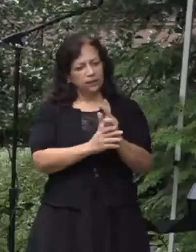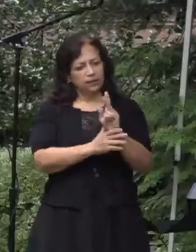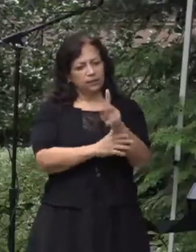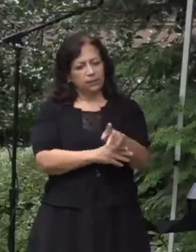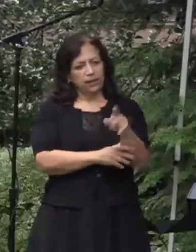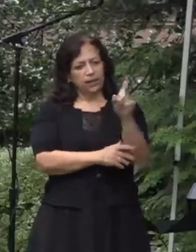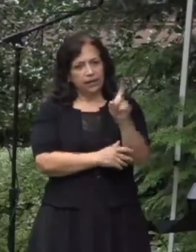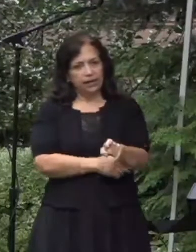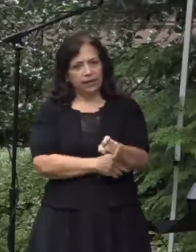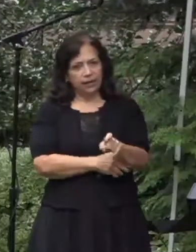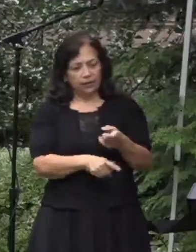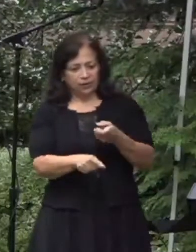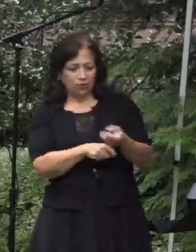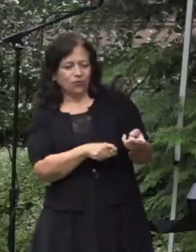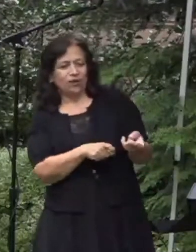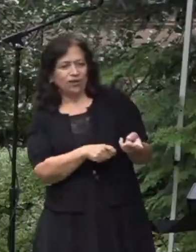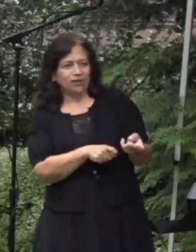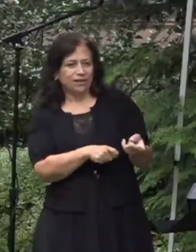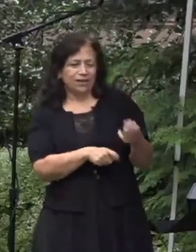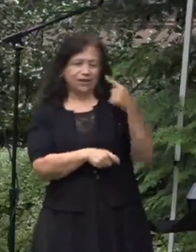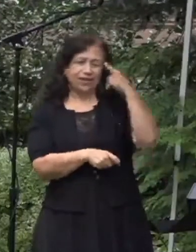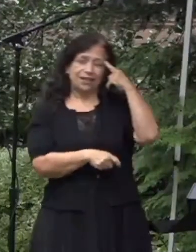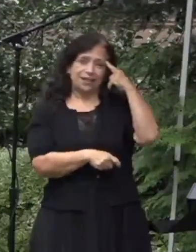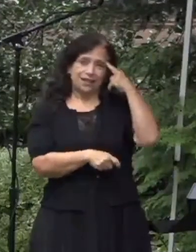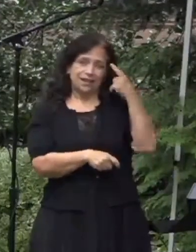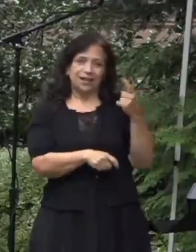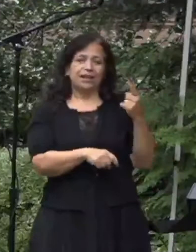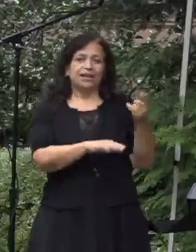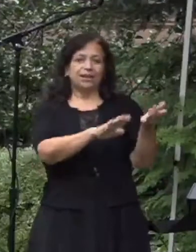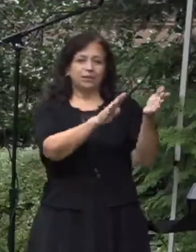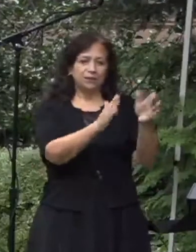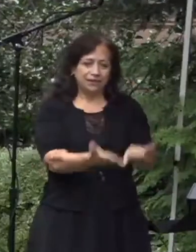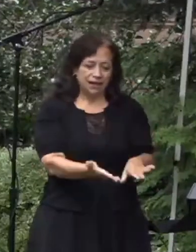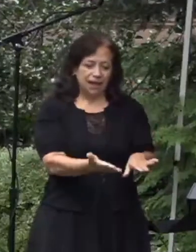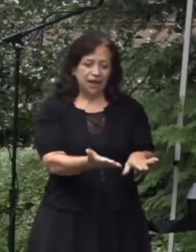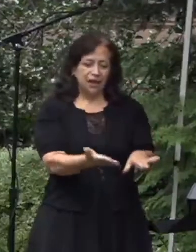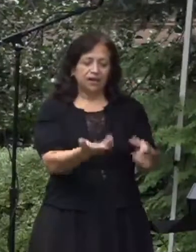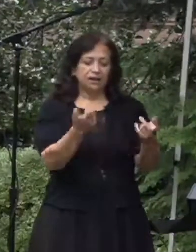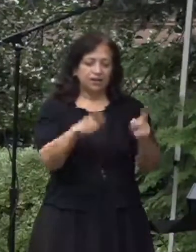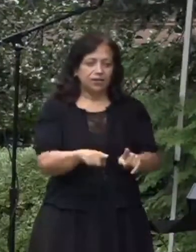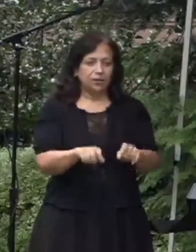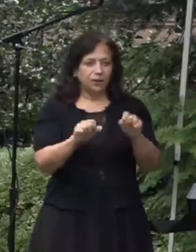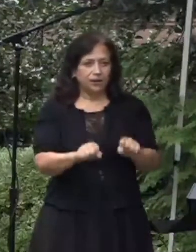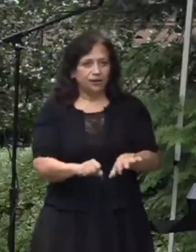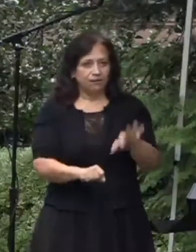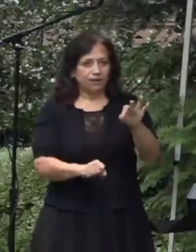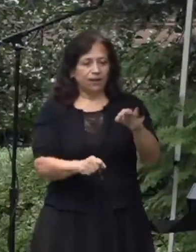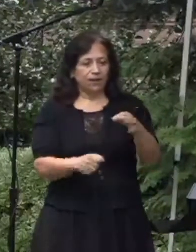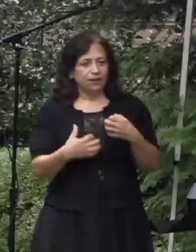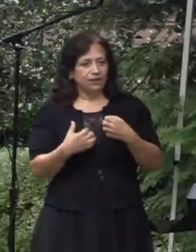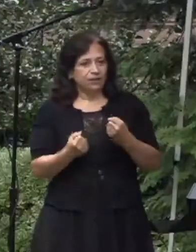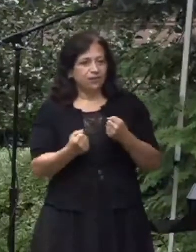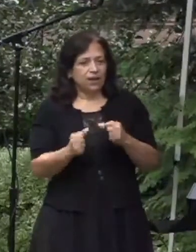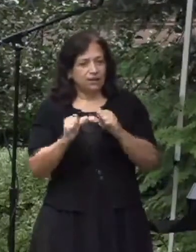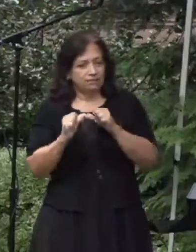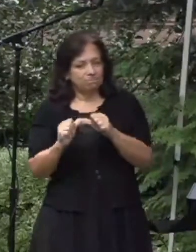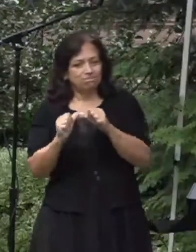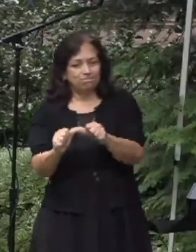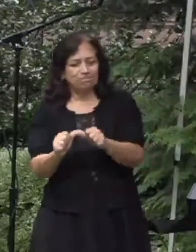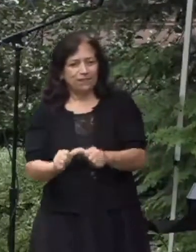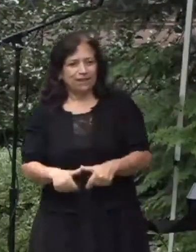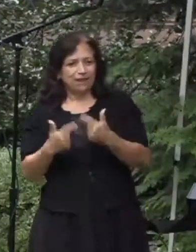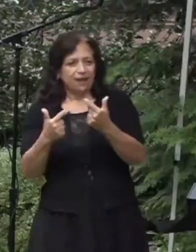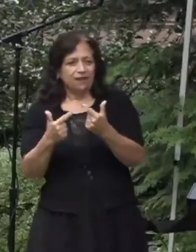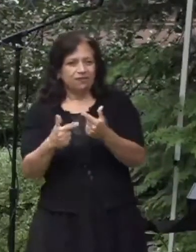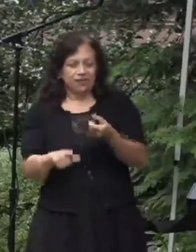needed to be tricked into thinking that it was dead in order to find the strength to keep on going, a